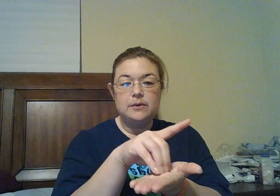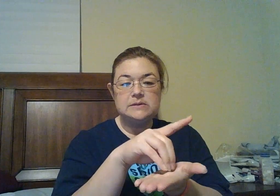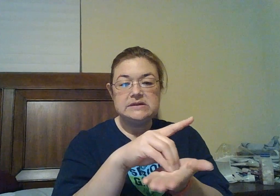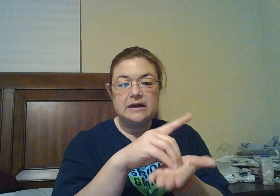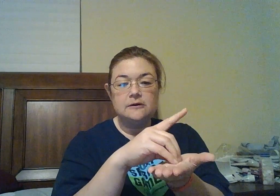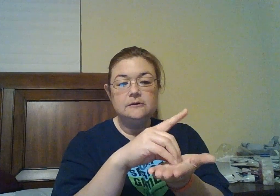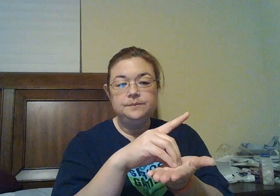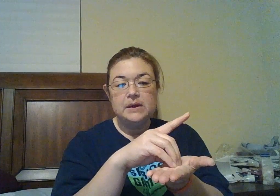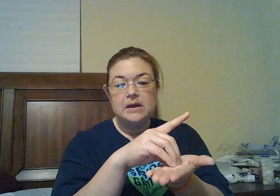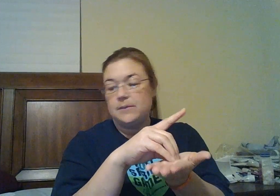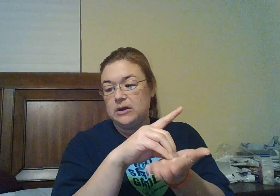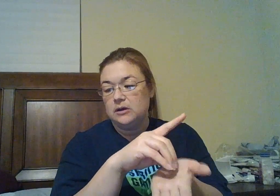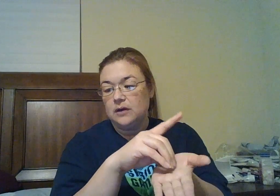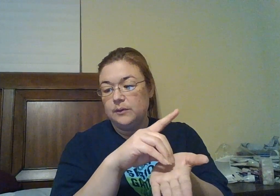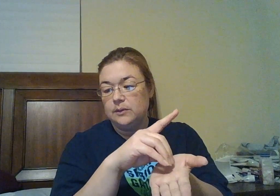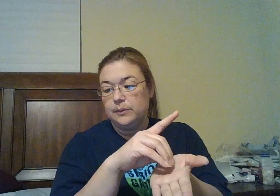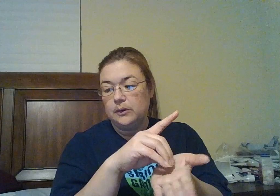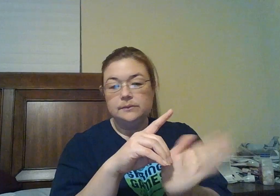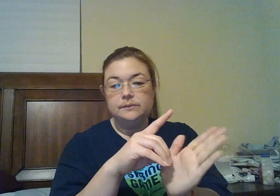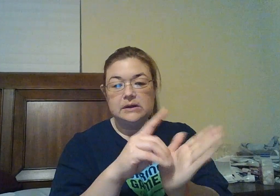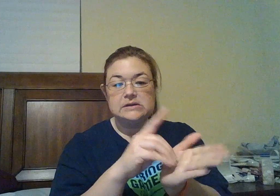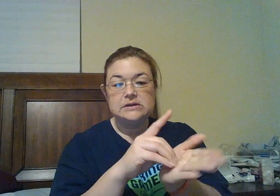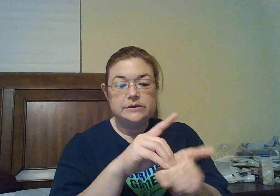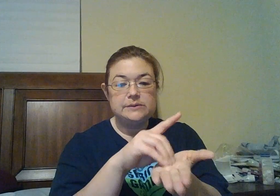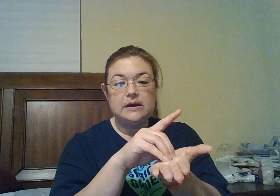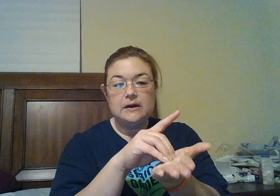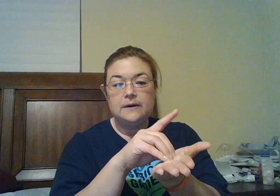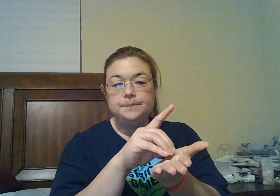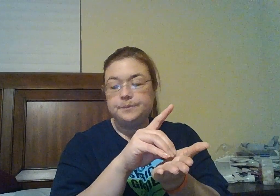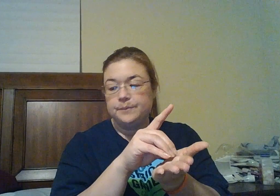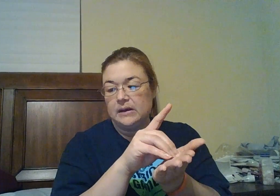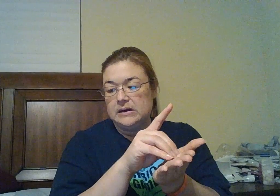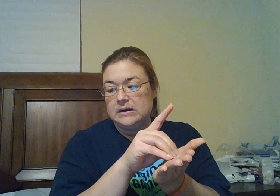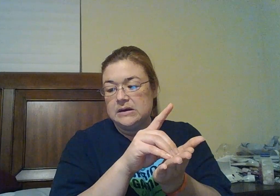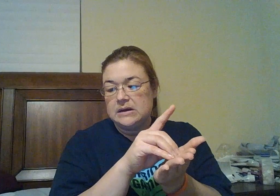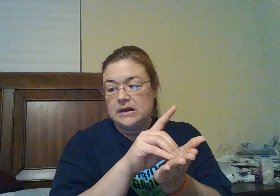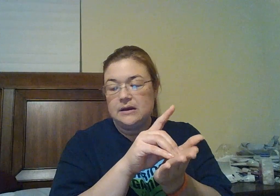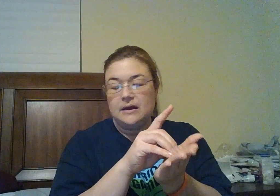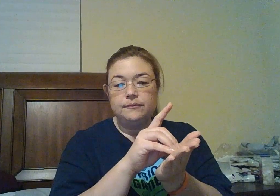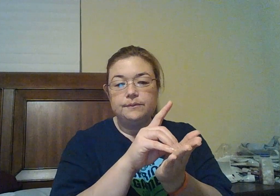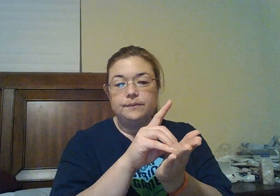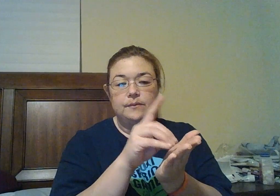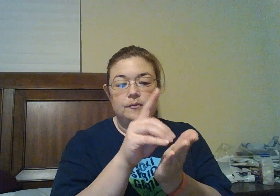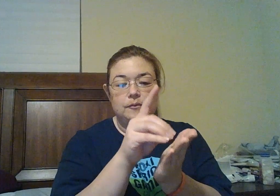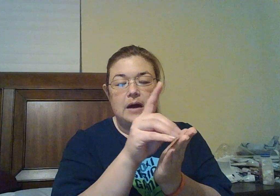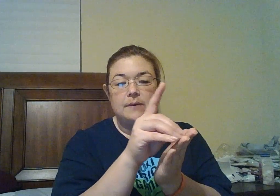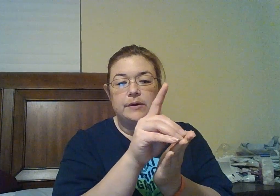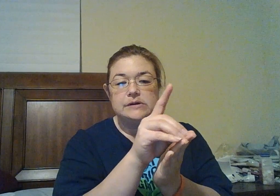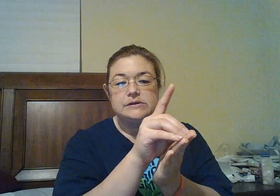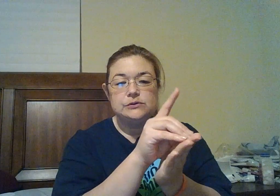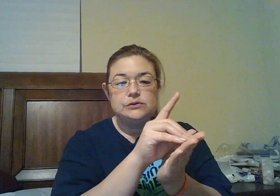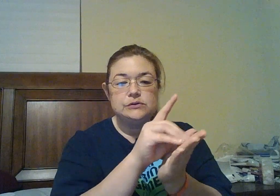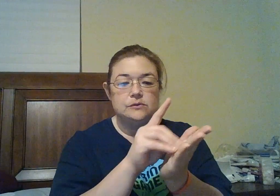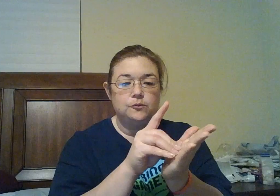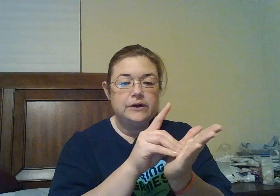is down, and my non-dominant palm is going to be up. And now I'm going to wiggle